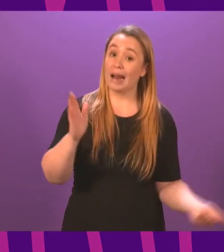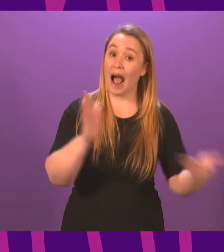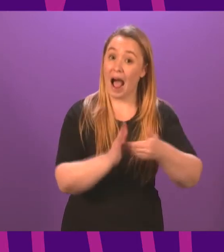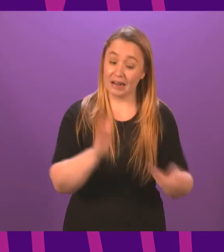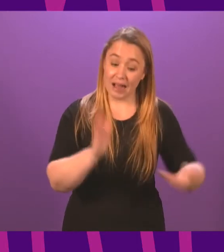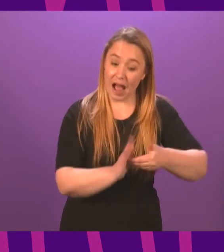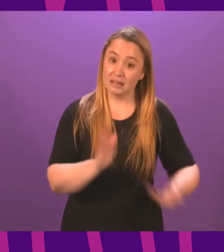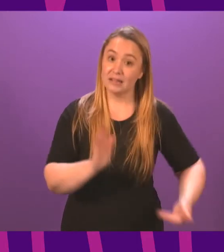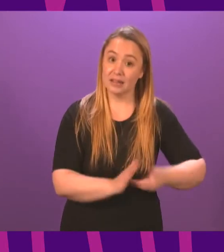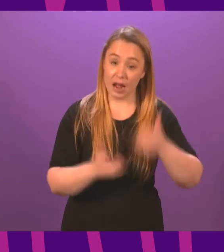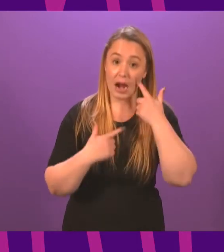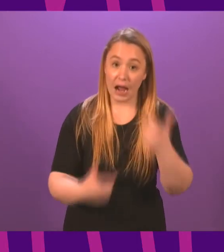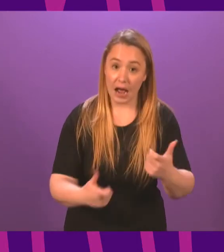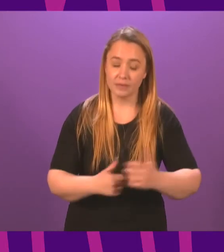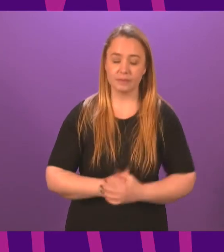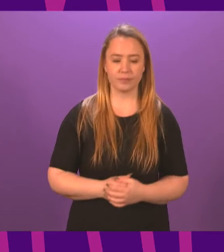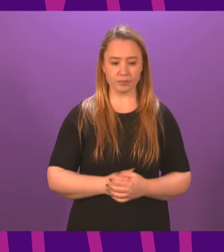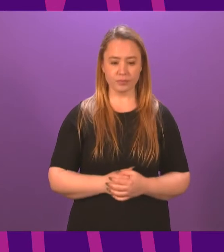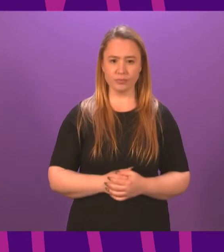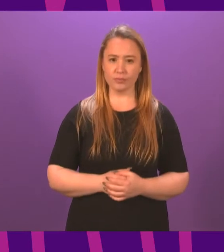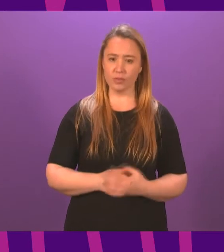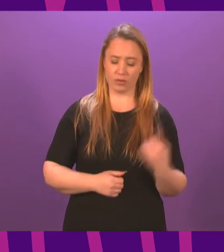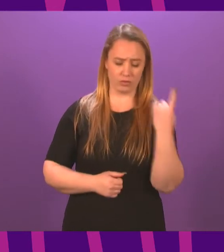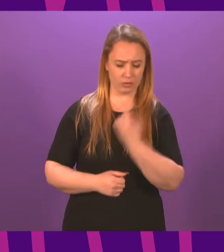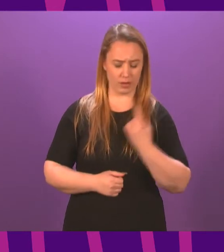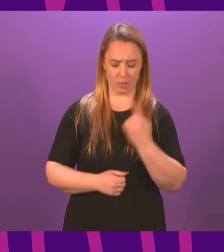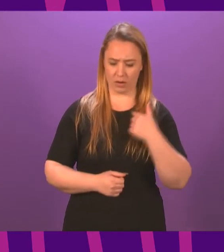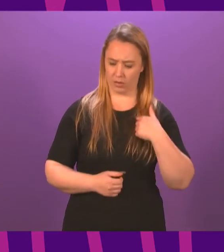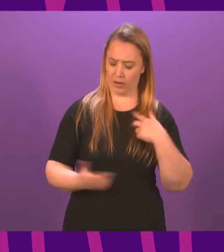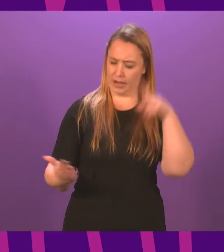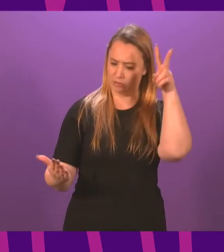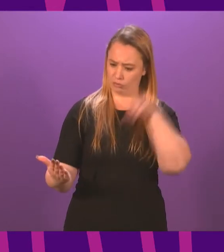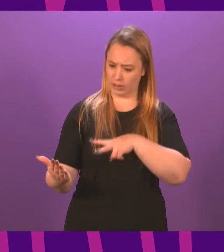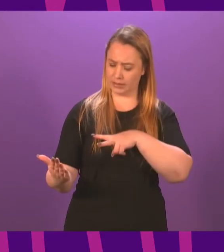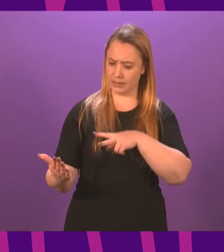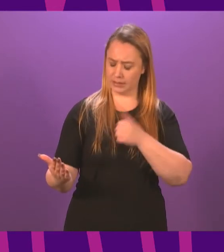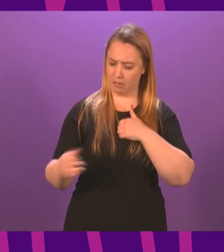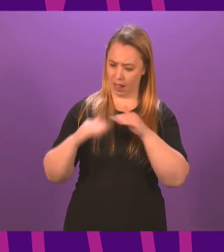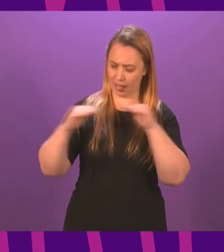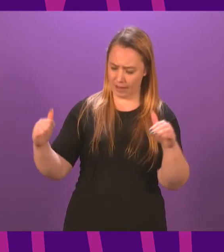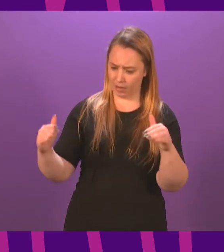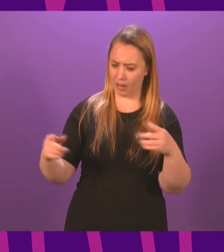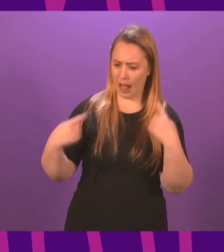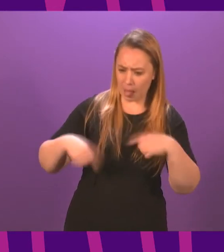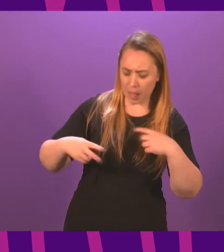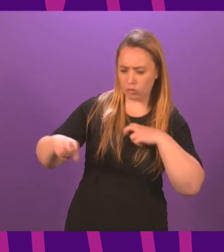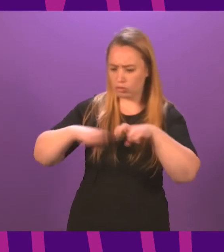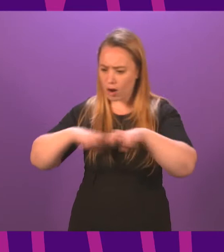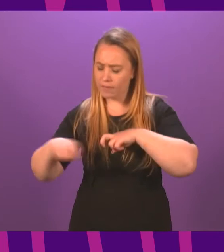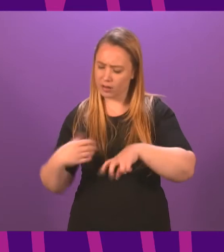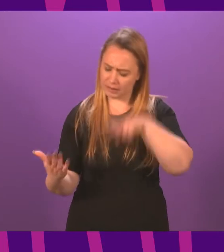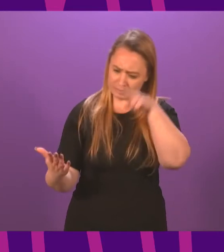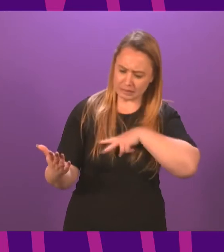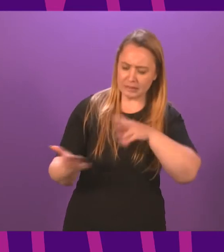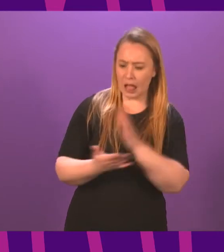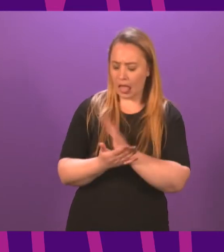can just imagine the anxiety generated for people who are unsure of whether their reason for travel is essential.